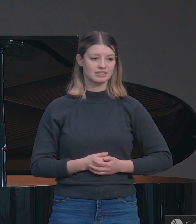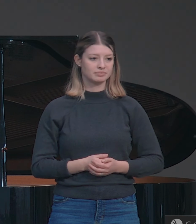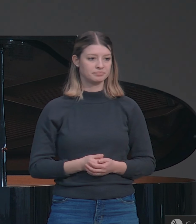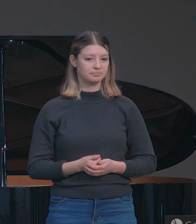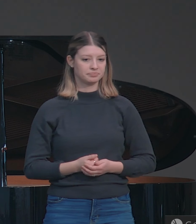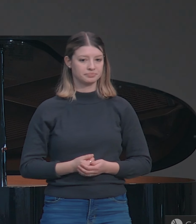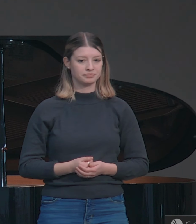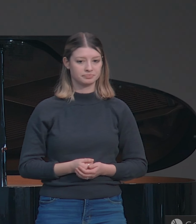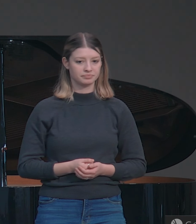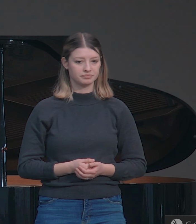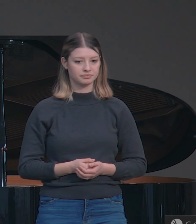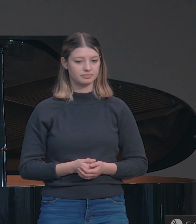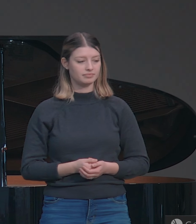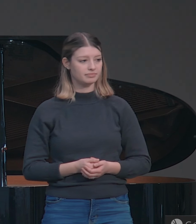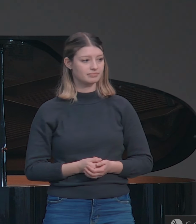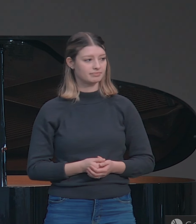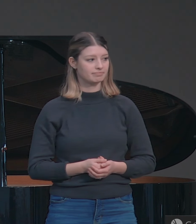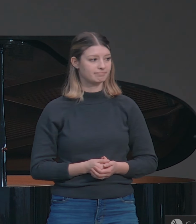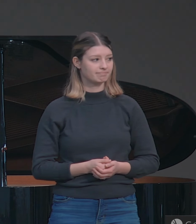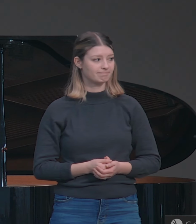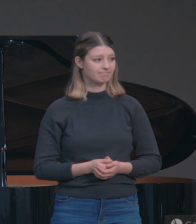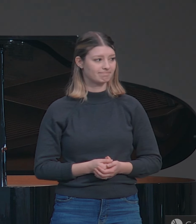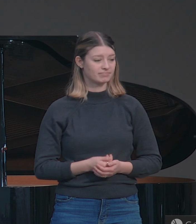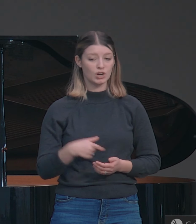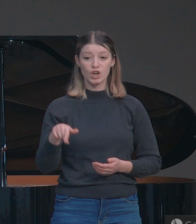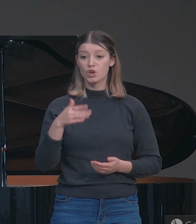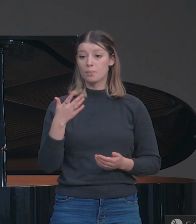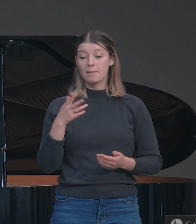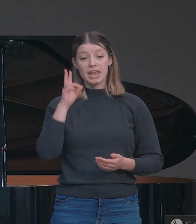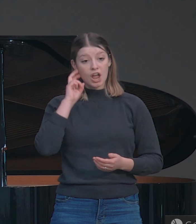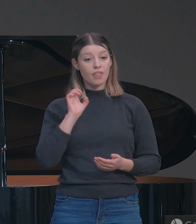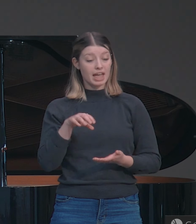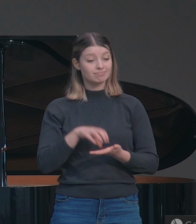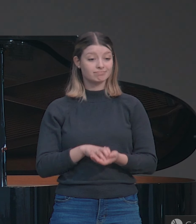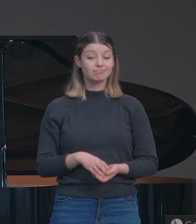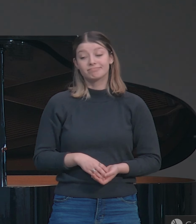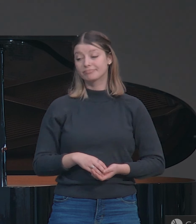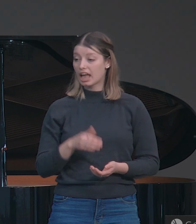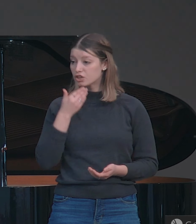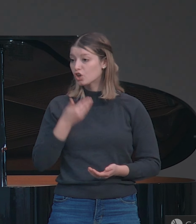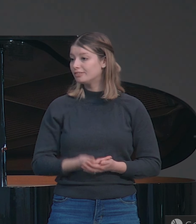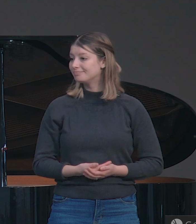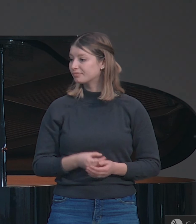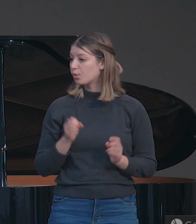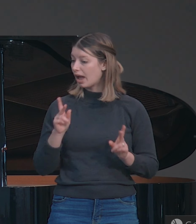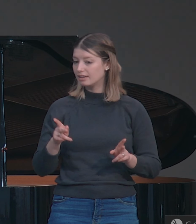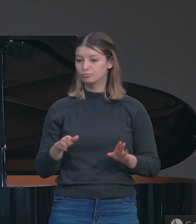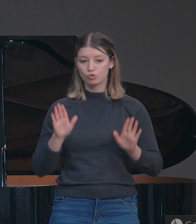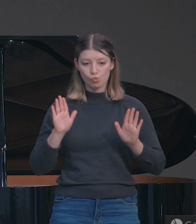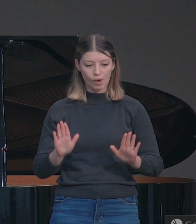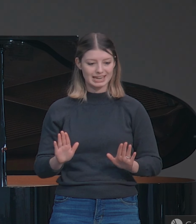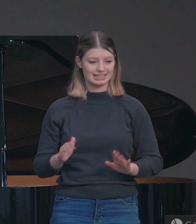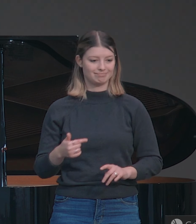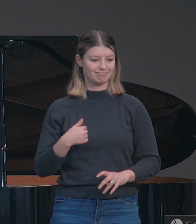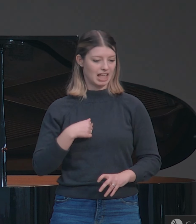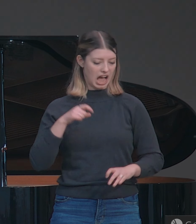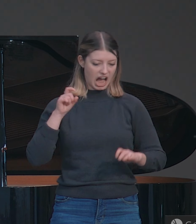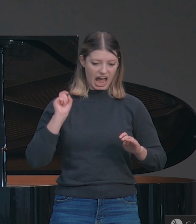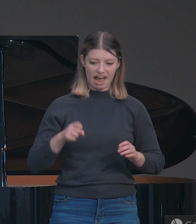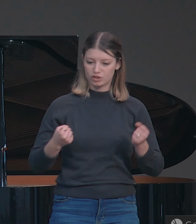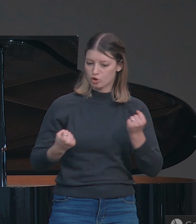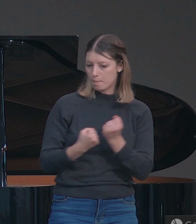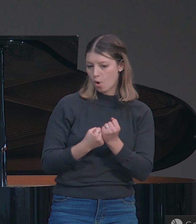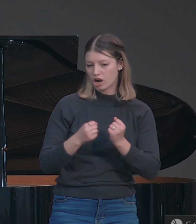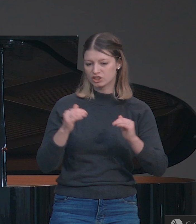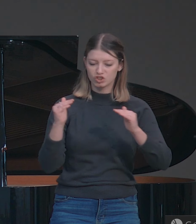Christ. You might walk away from a passage like this and just say, hey, this is good. All I have to do is be for justice. All